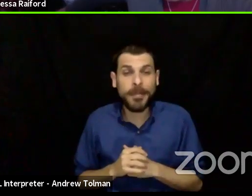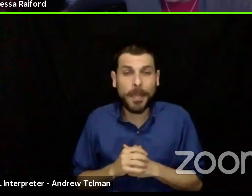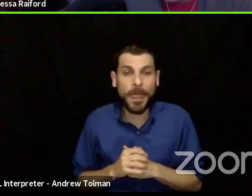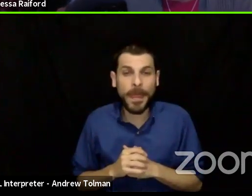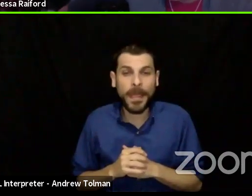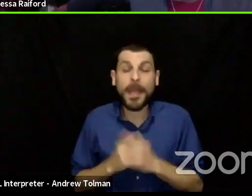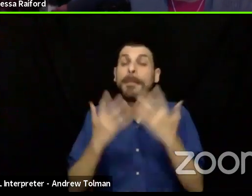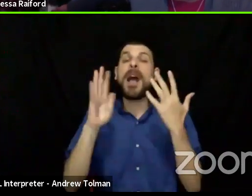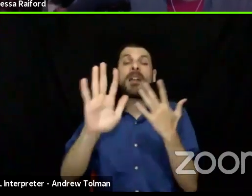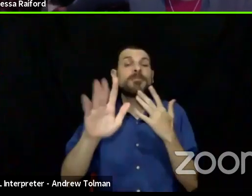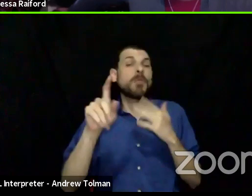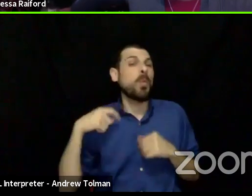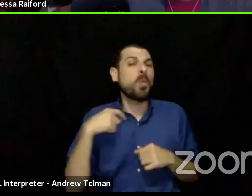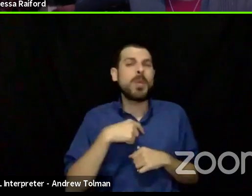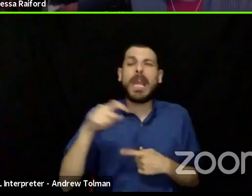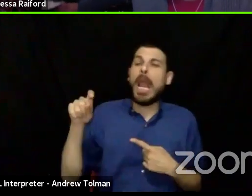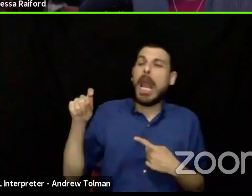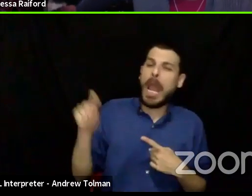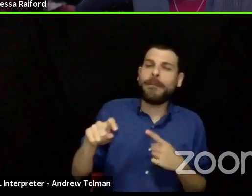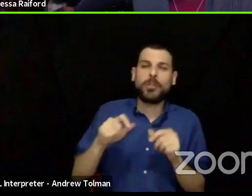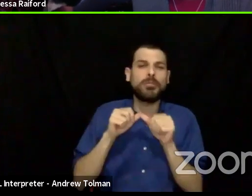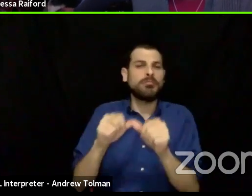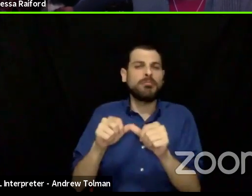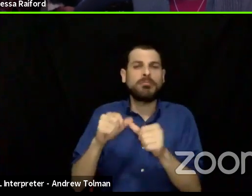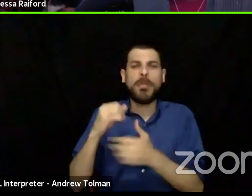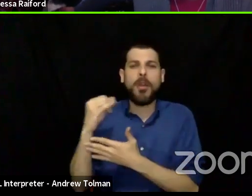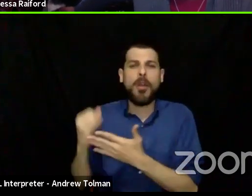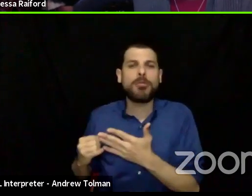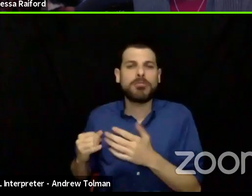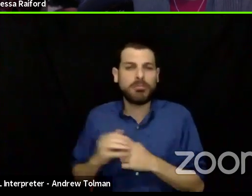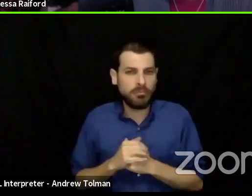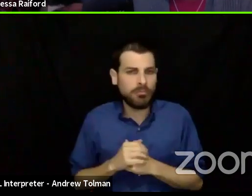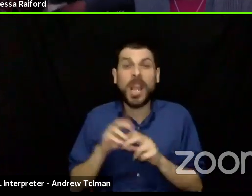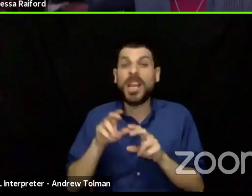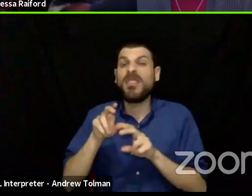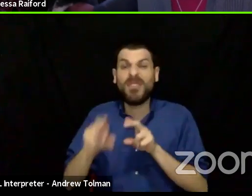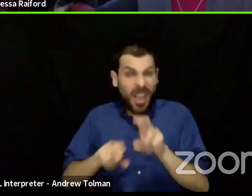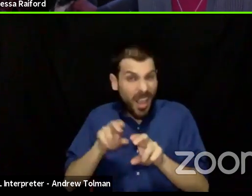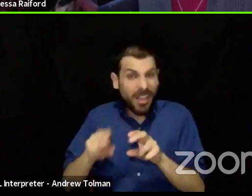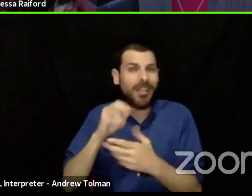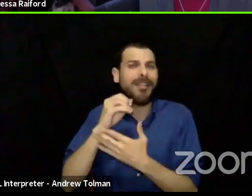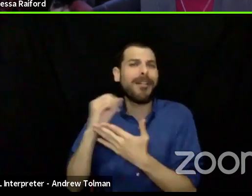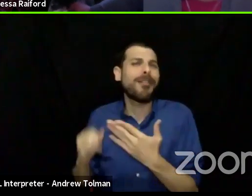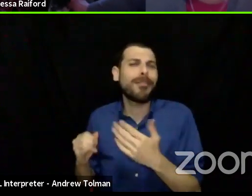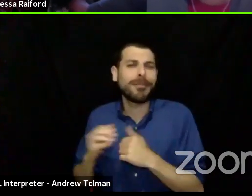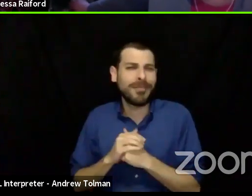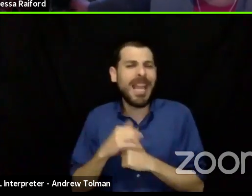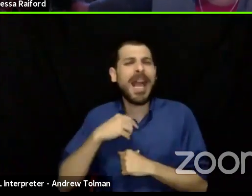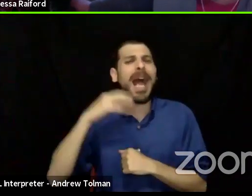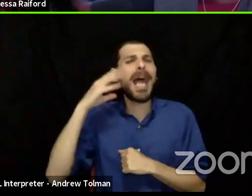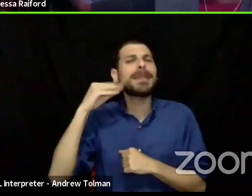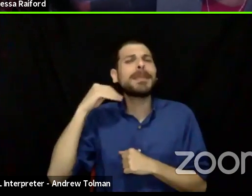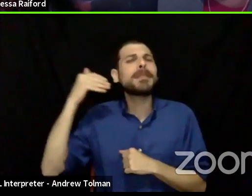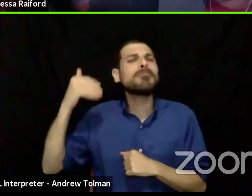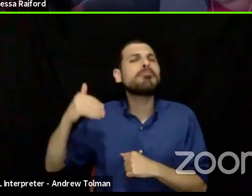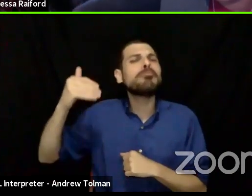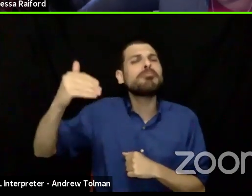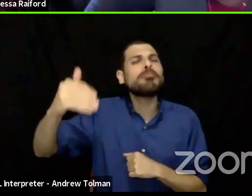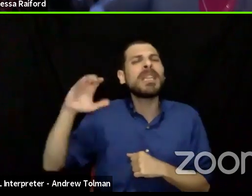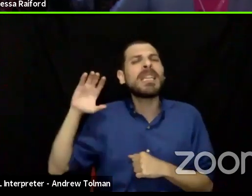But we got to keep using it, and we need to continue to invest in the arts. I remember going to a couple of different hearings at City Council